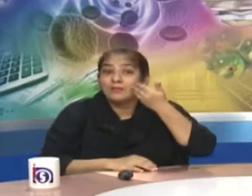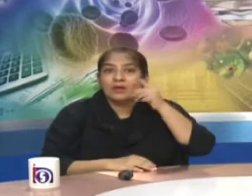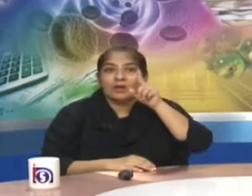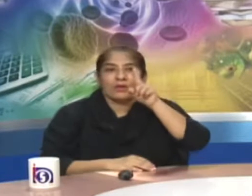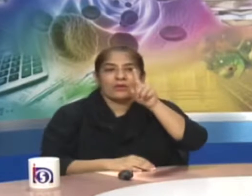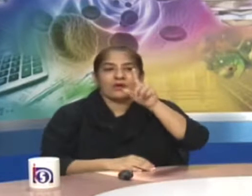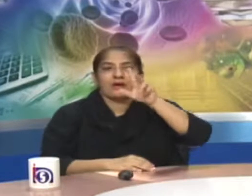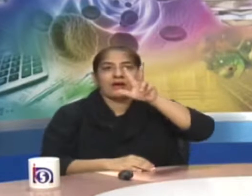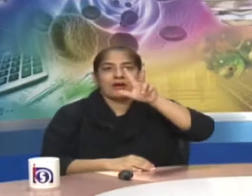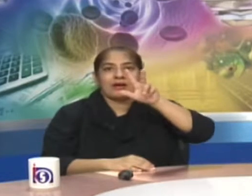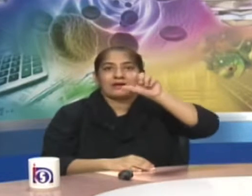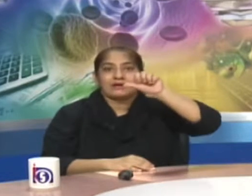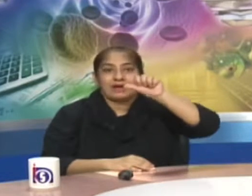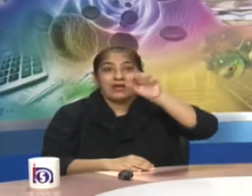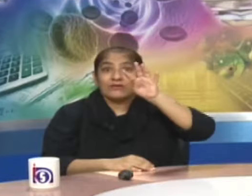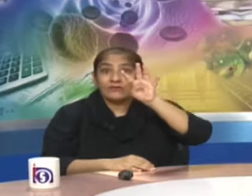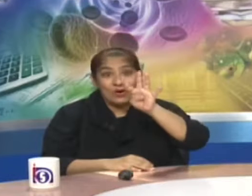It was started in the year